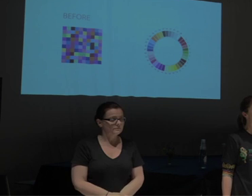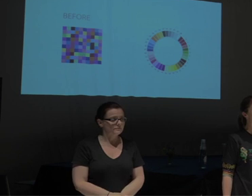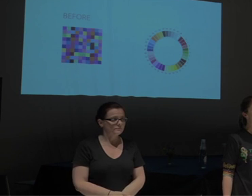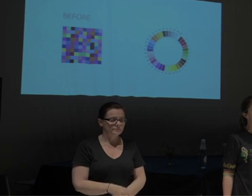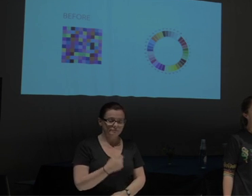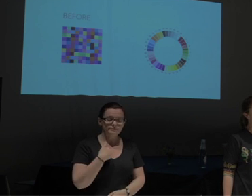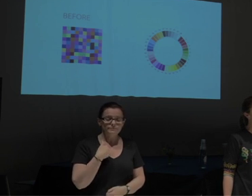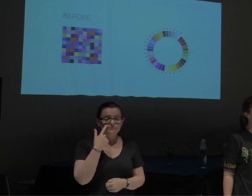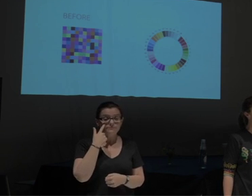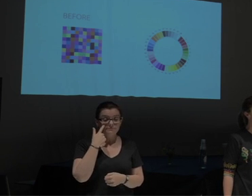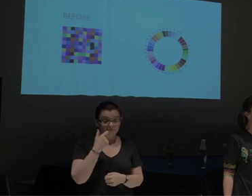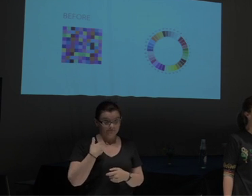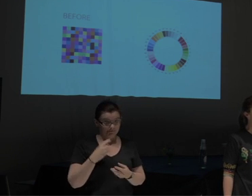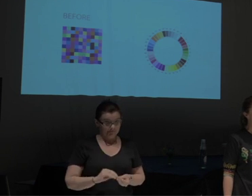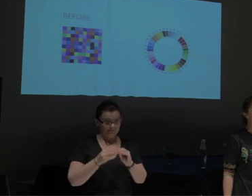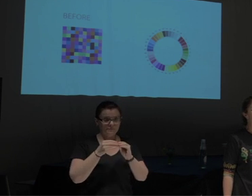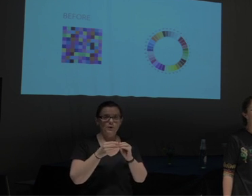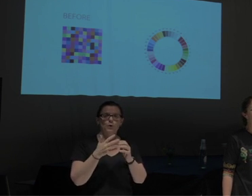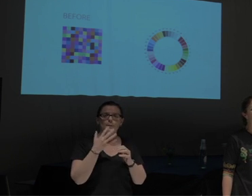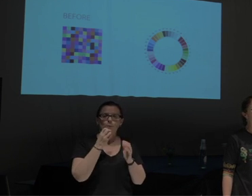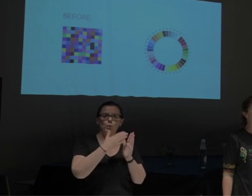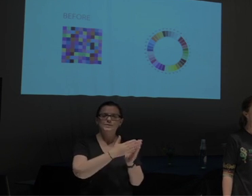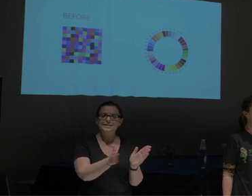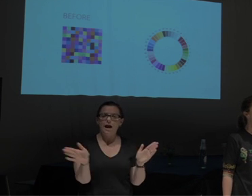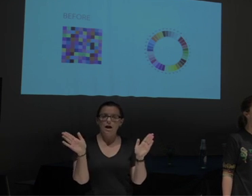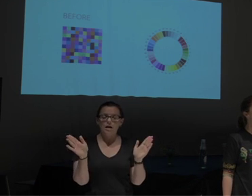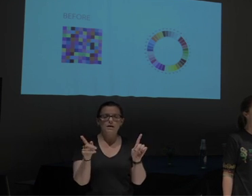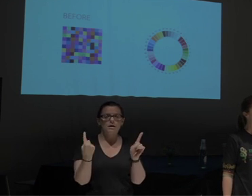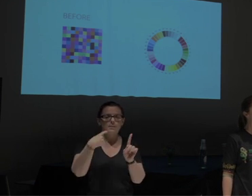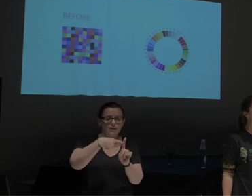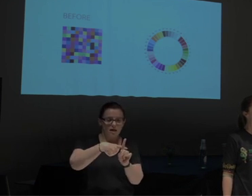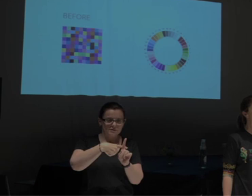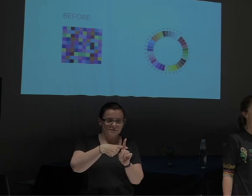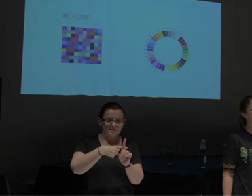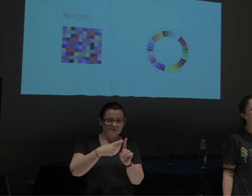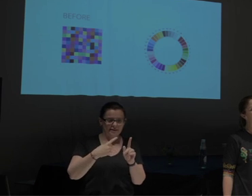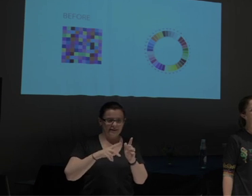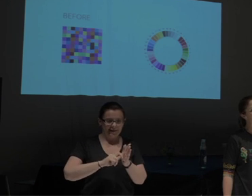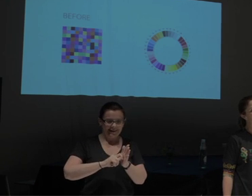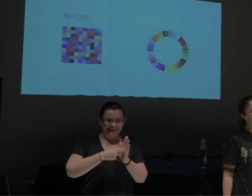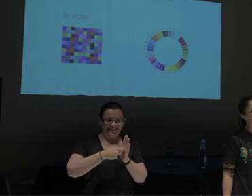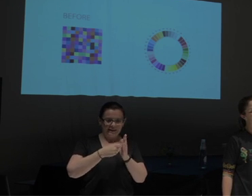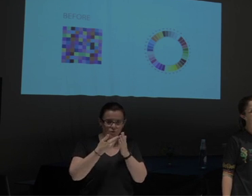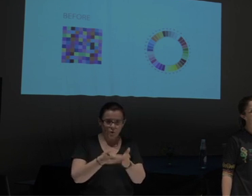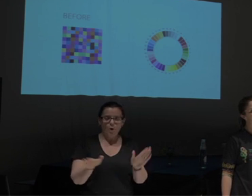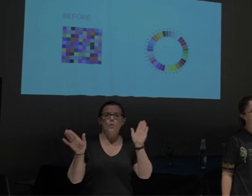found that what I'd created was a mood scale, but also a key to unlock mindset,